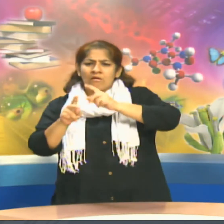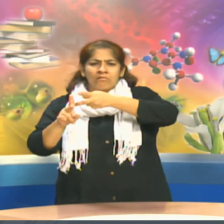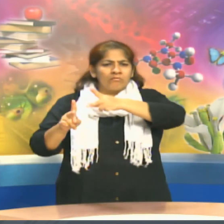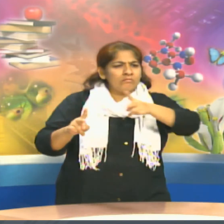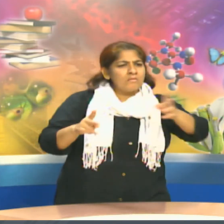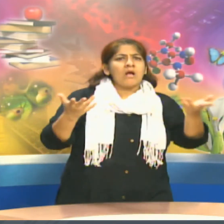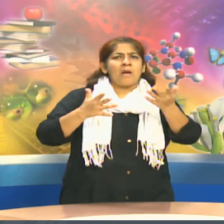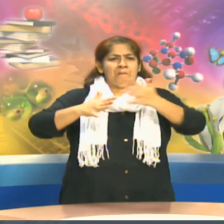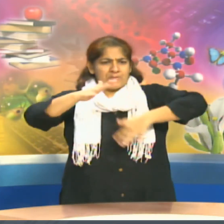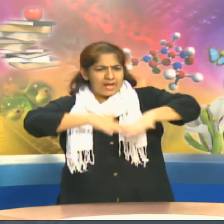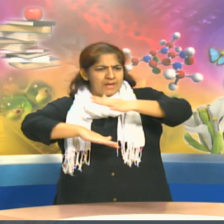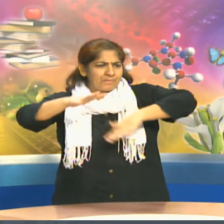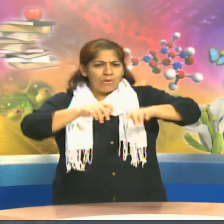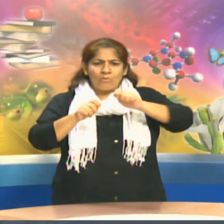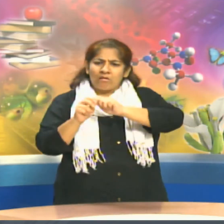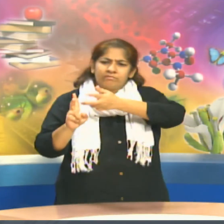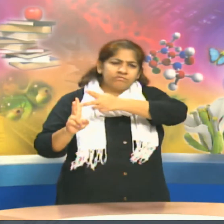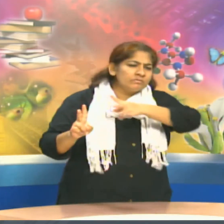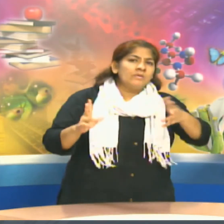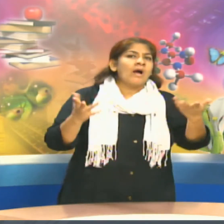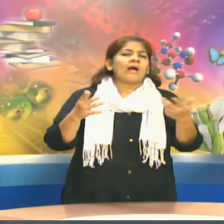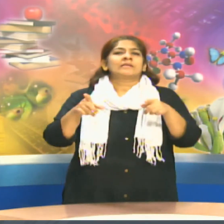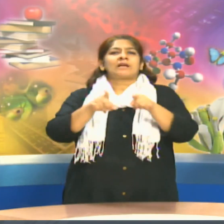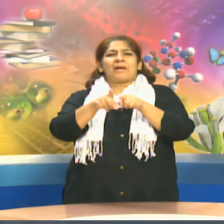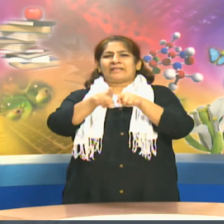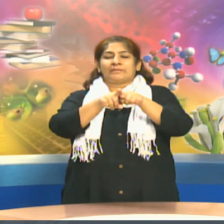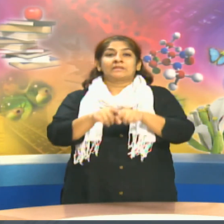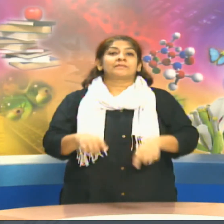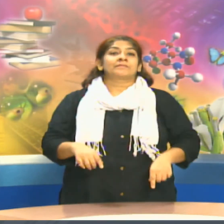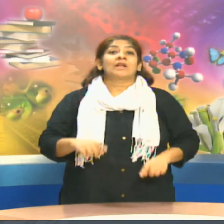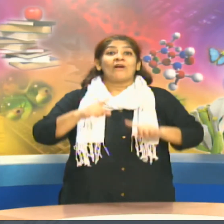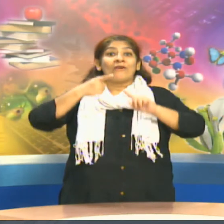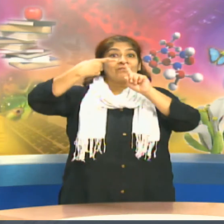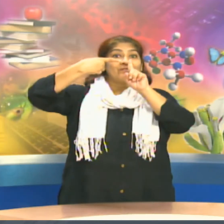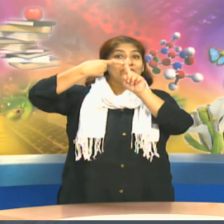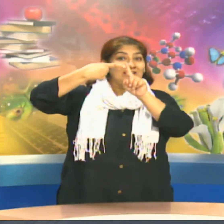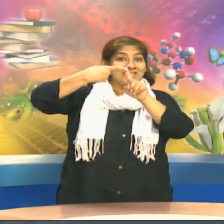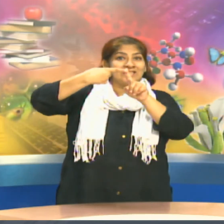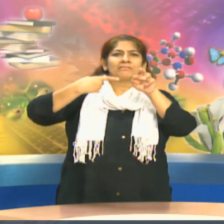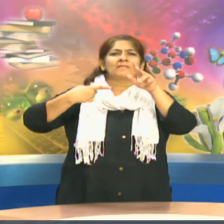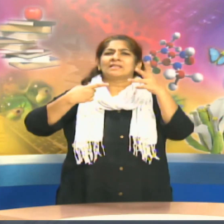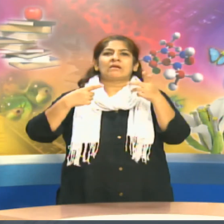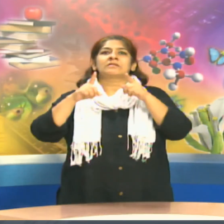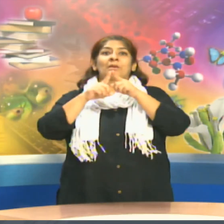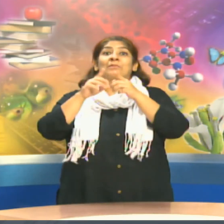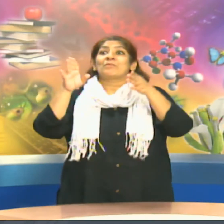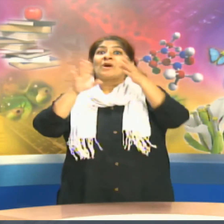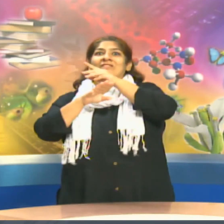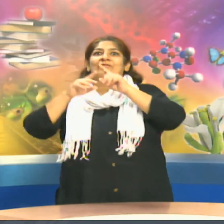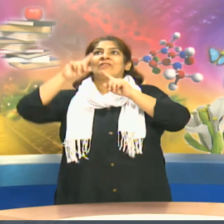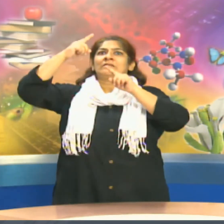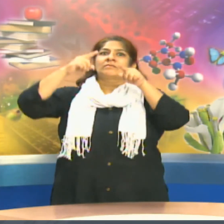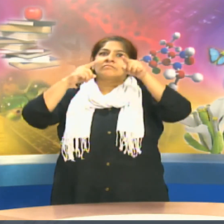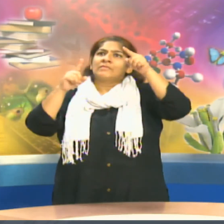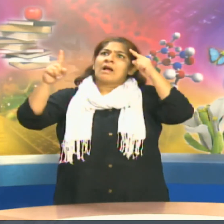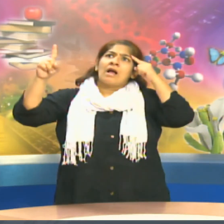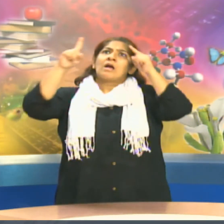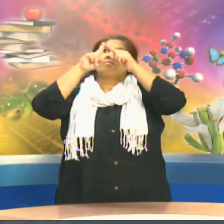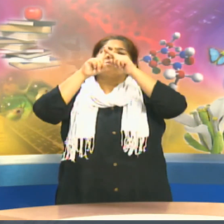of plans. There are different types of plans. Now, we will understand them one by one. Like